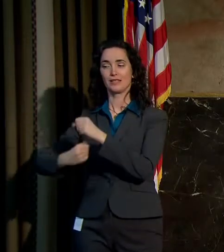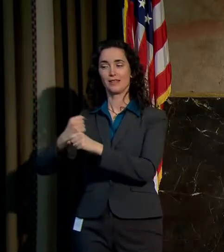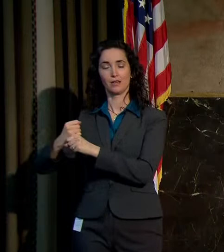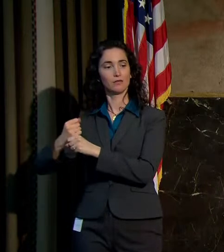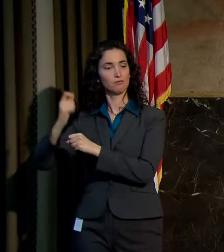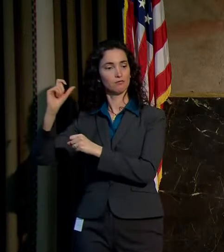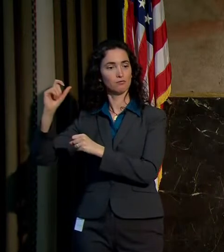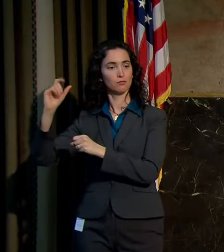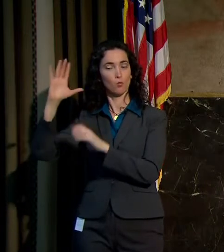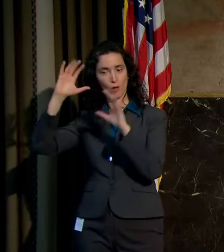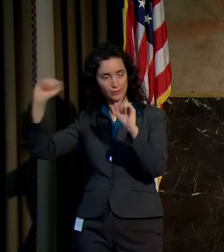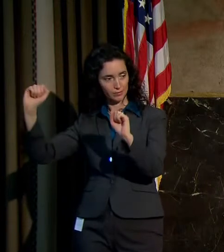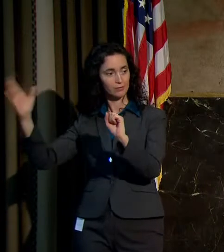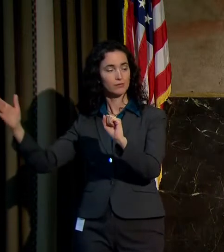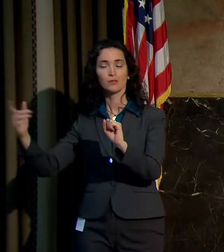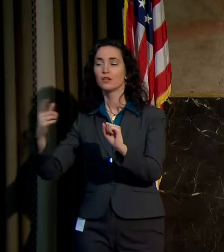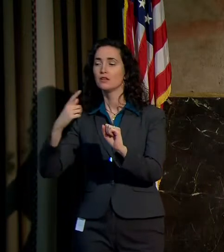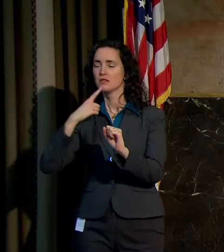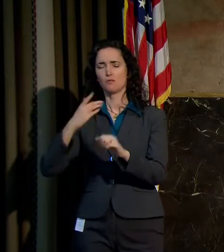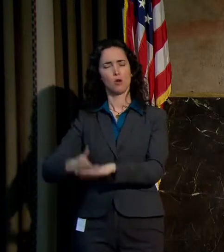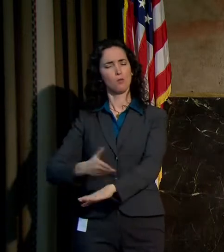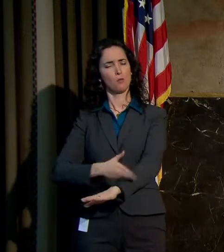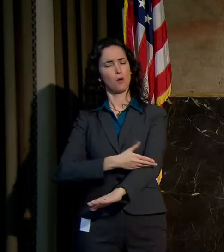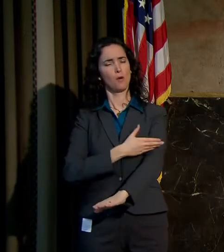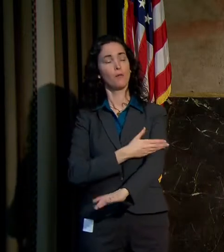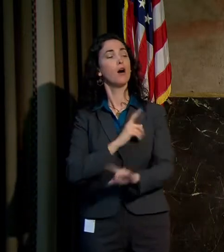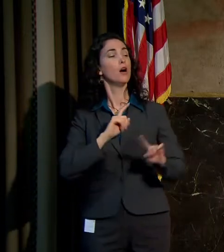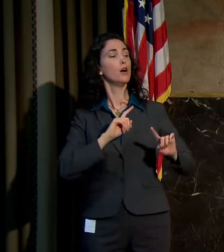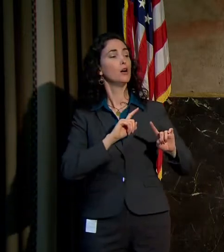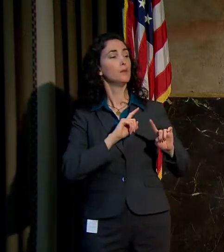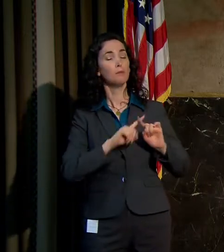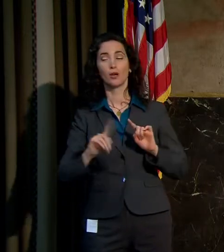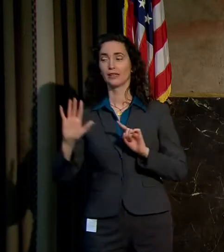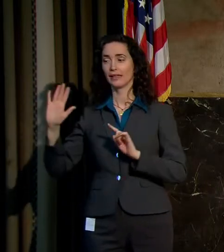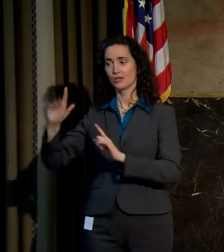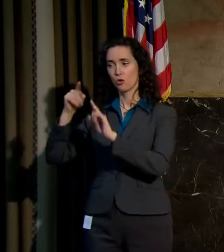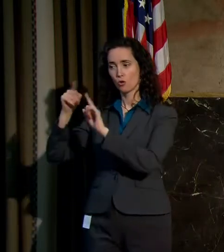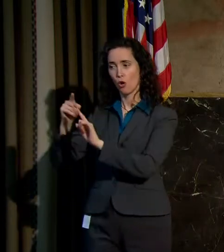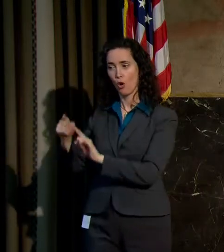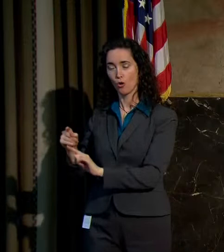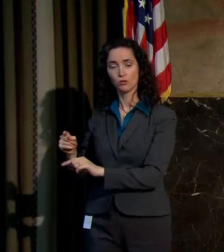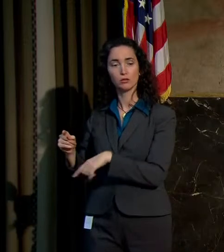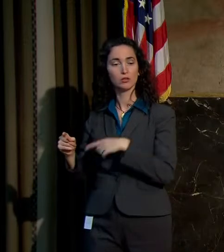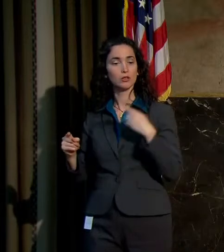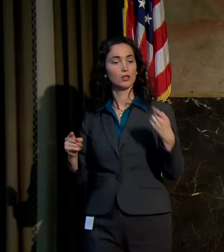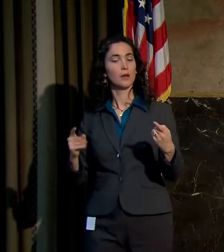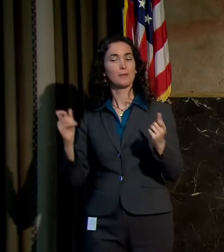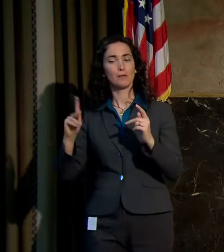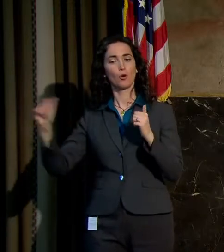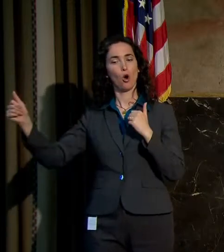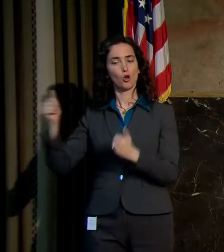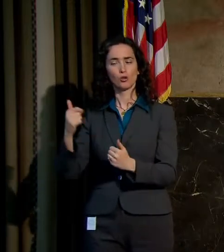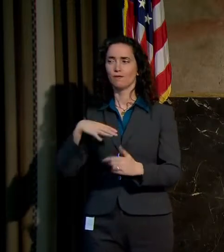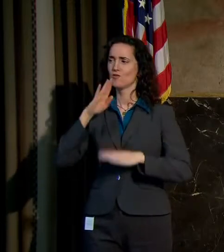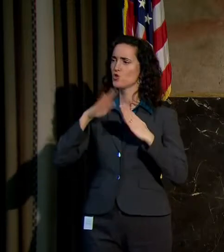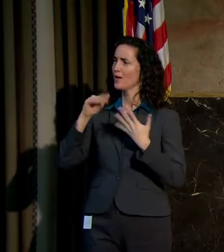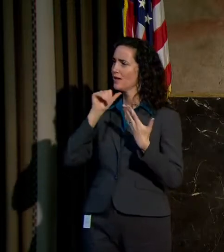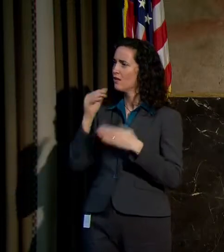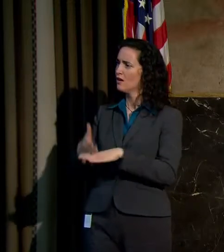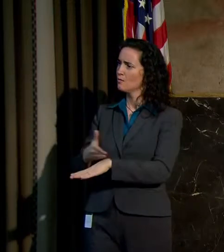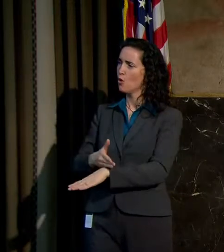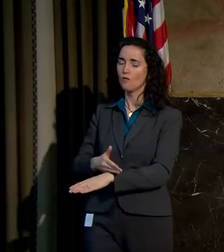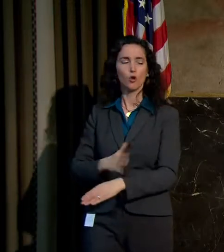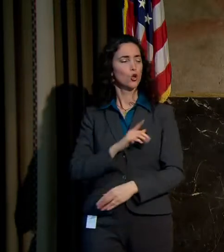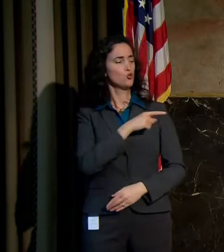several members of his own party showing frustration with his ability to move his agenda forward. As a Democrat yourself, I was hoping we could get your take on the president's first